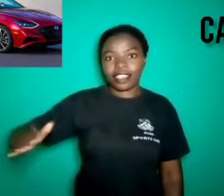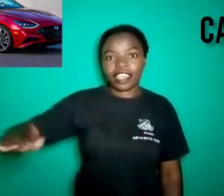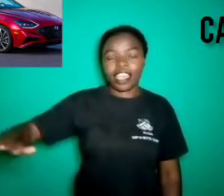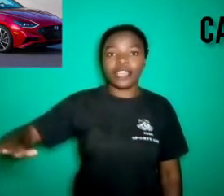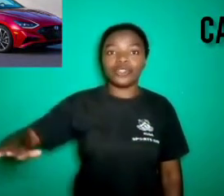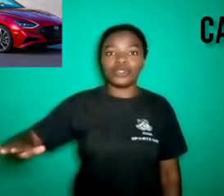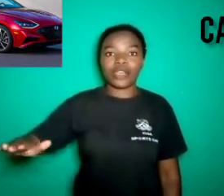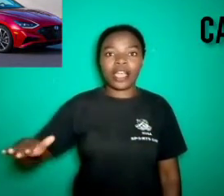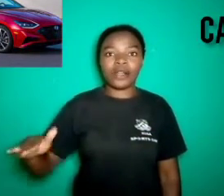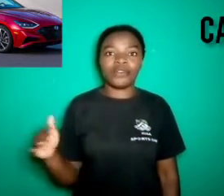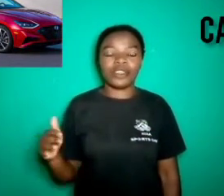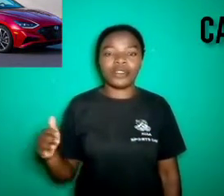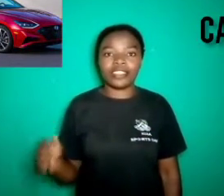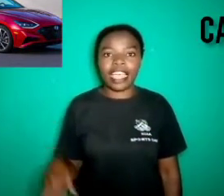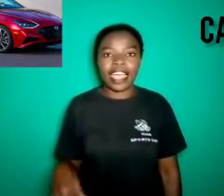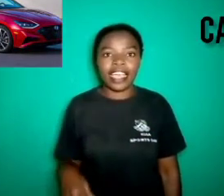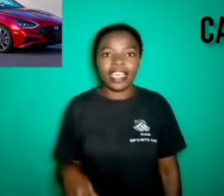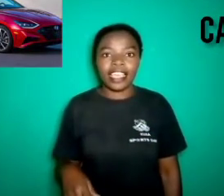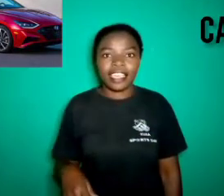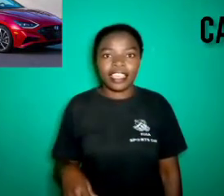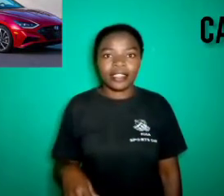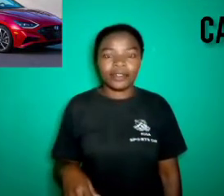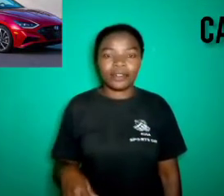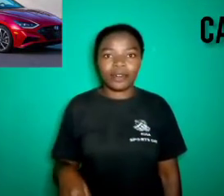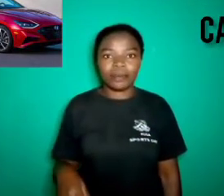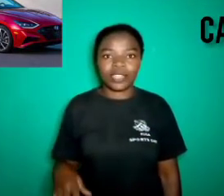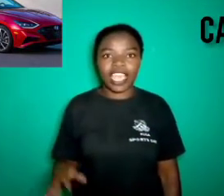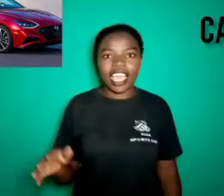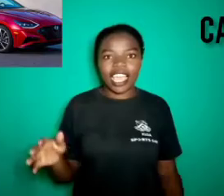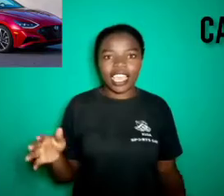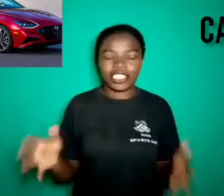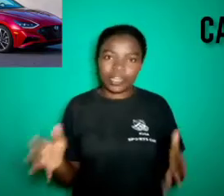car. You show how vehicles are formed, shaped.